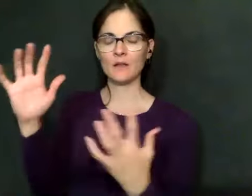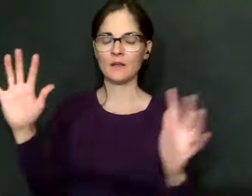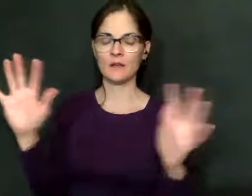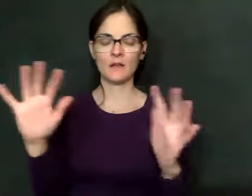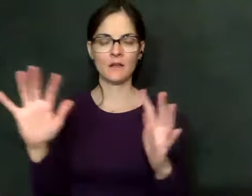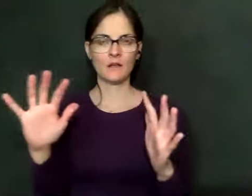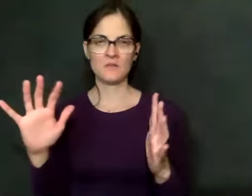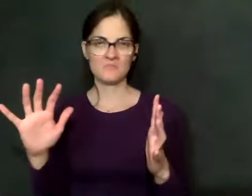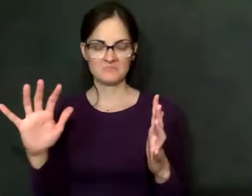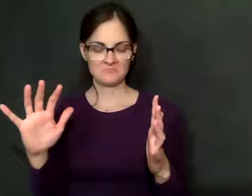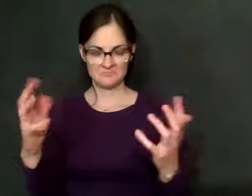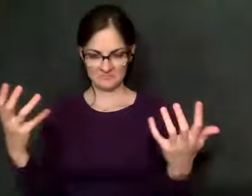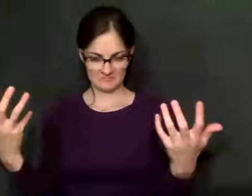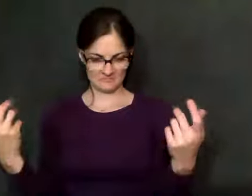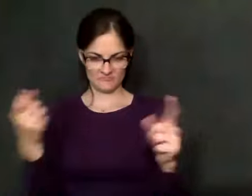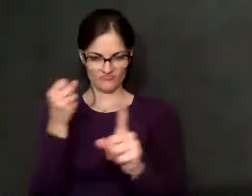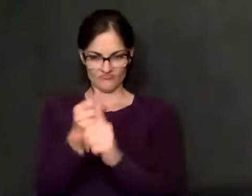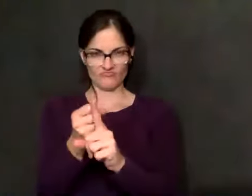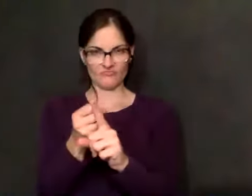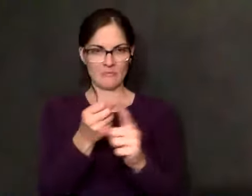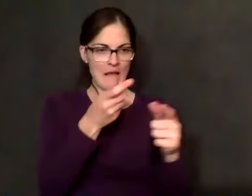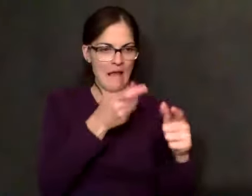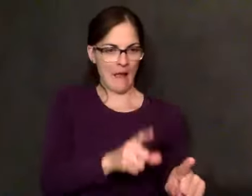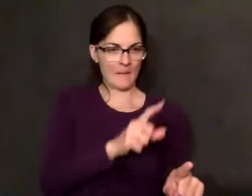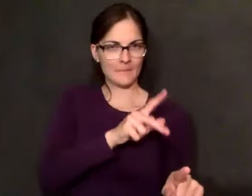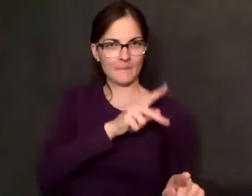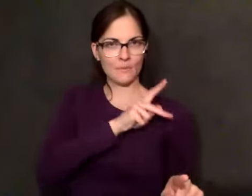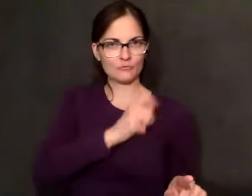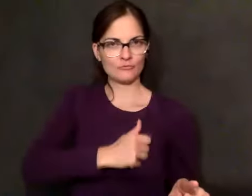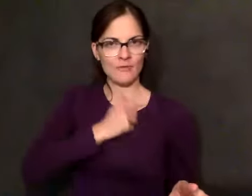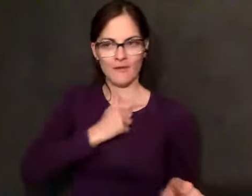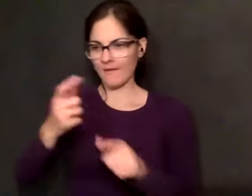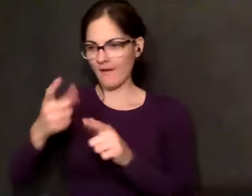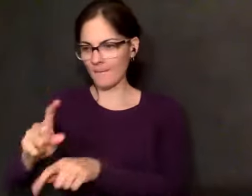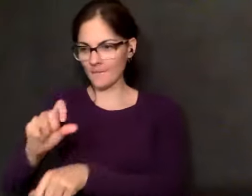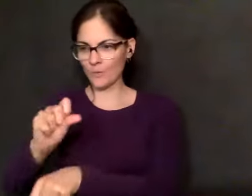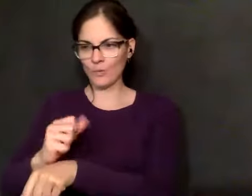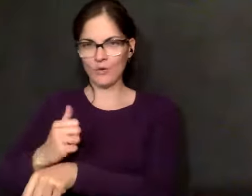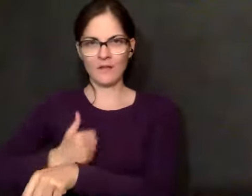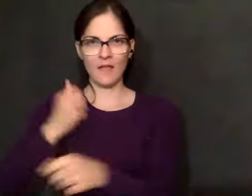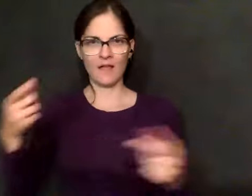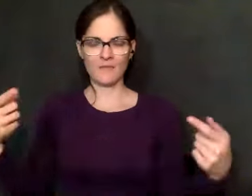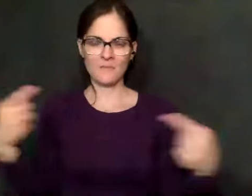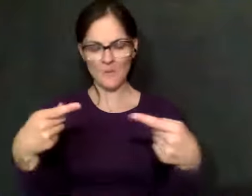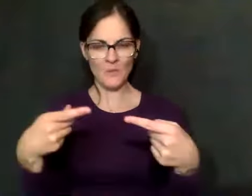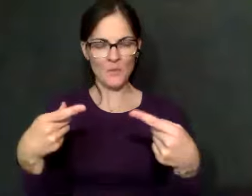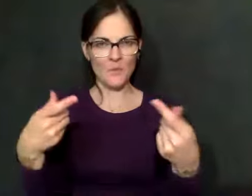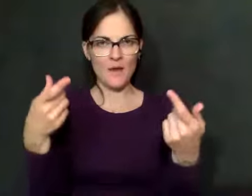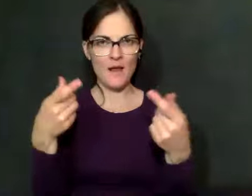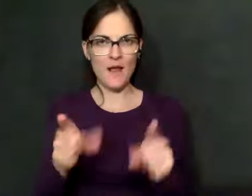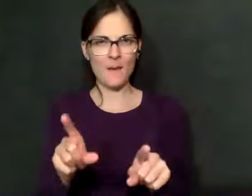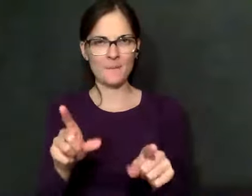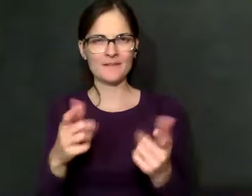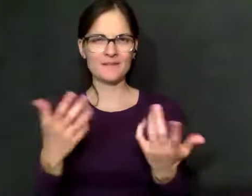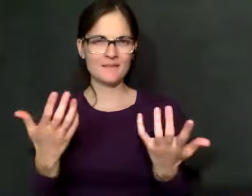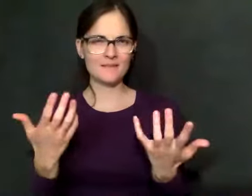talking about this, because until then, it's like the description was a car, and if you're travelling along and one of the wheels